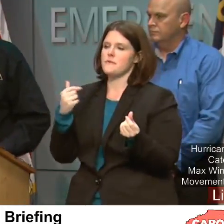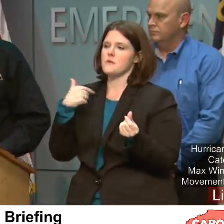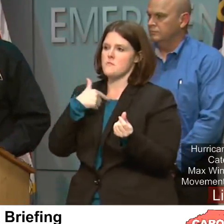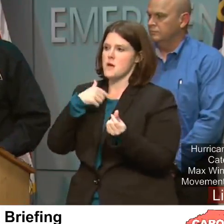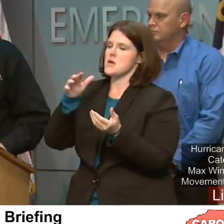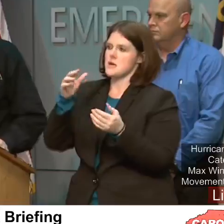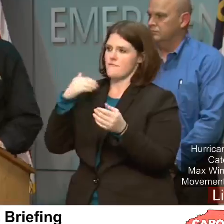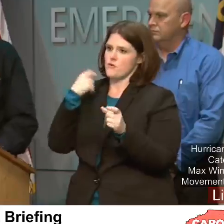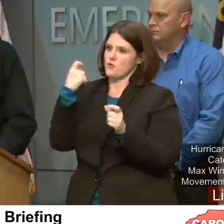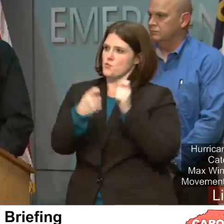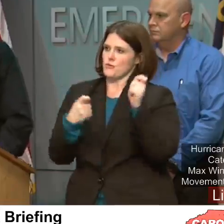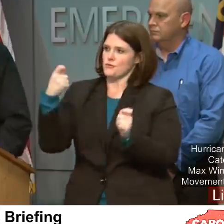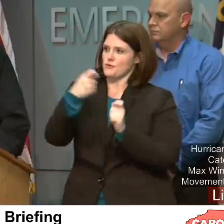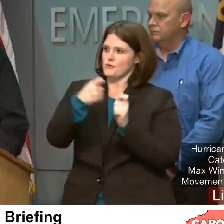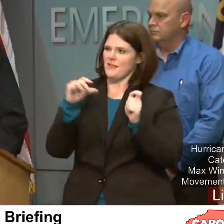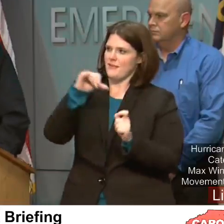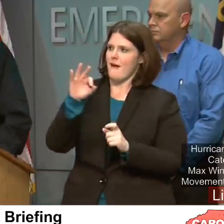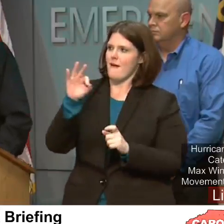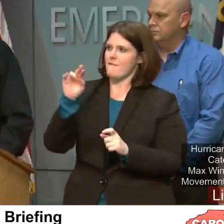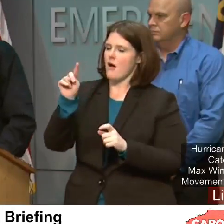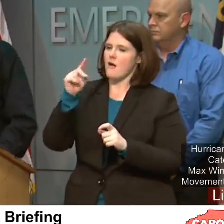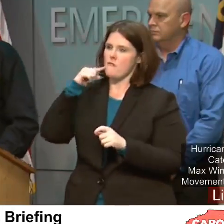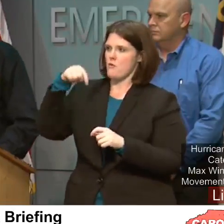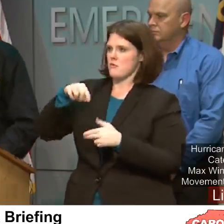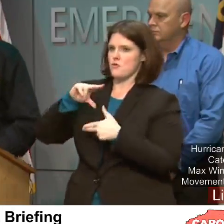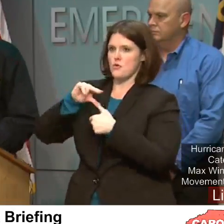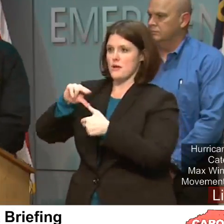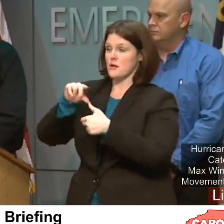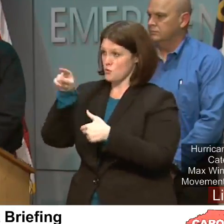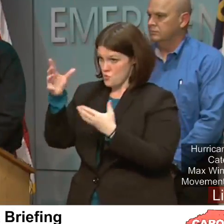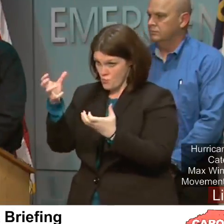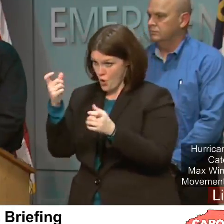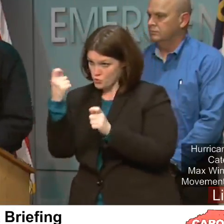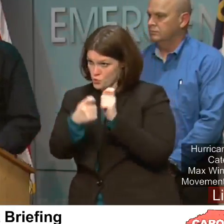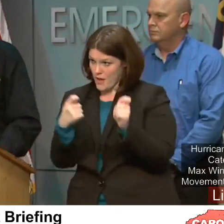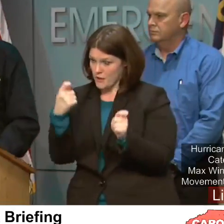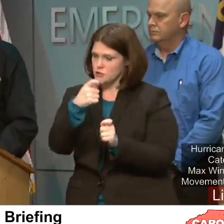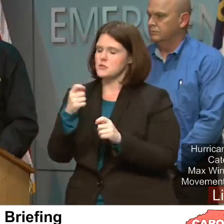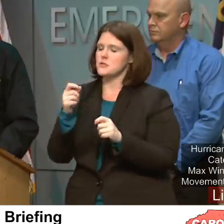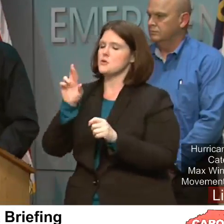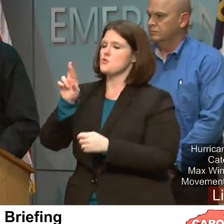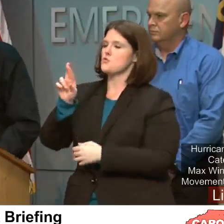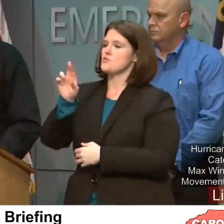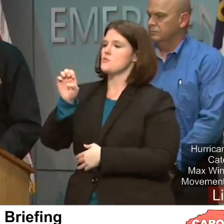to Hurricane Florence. To donate, visit